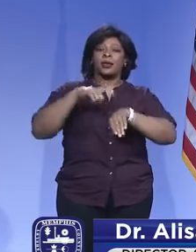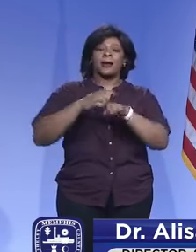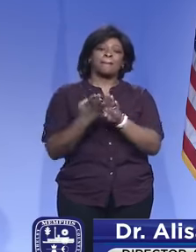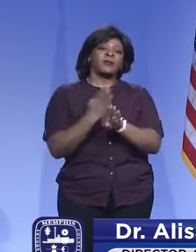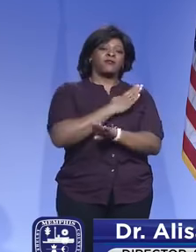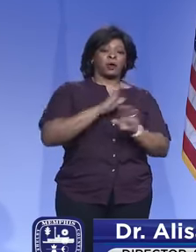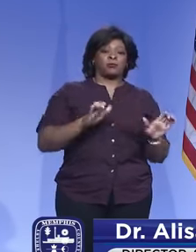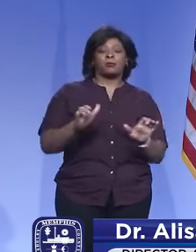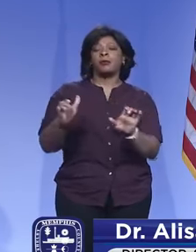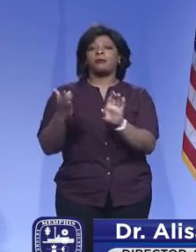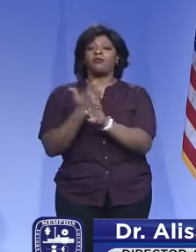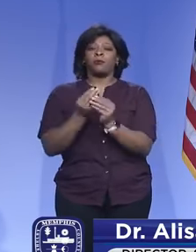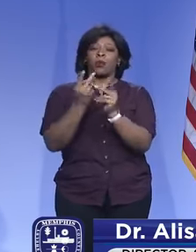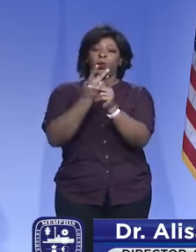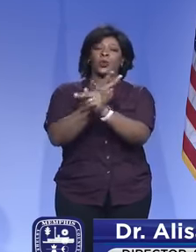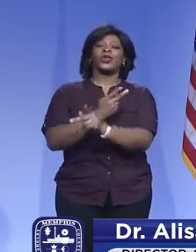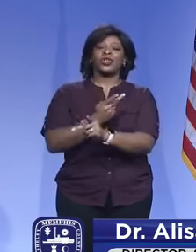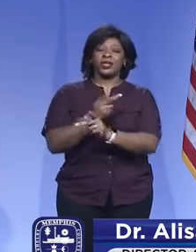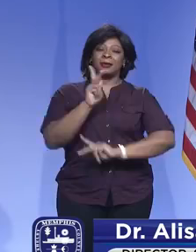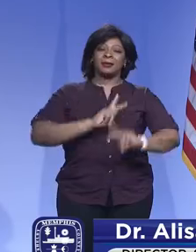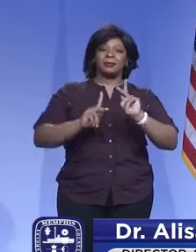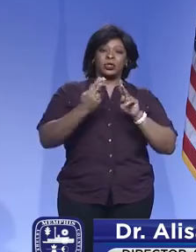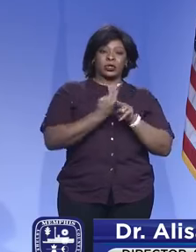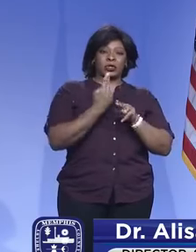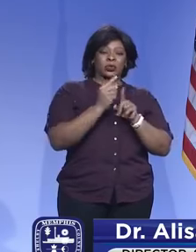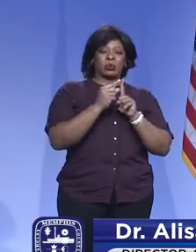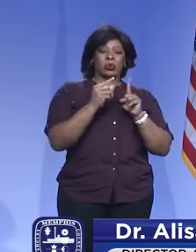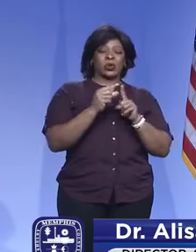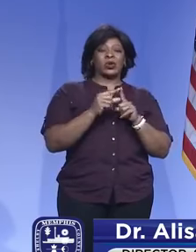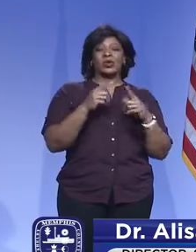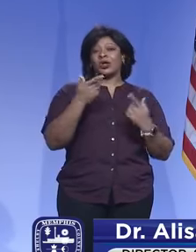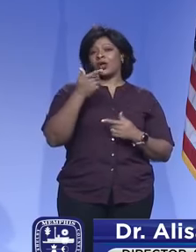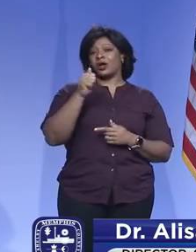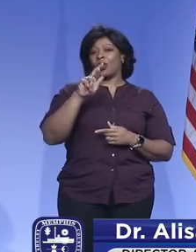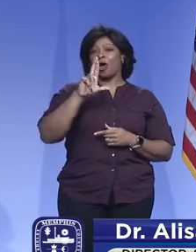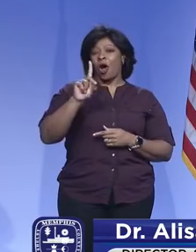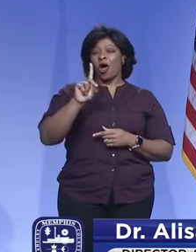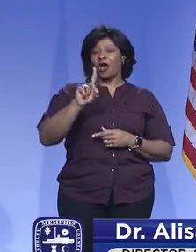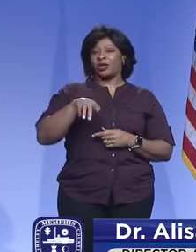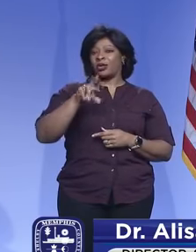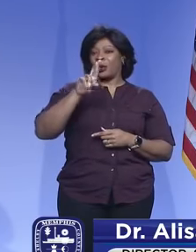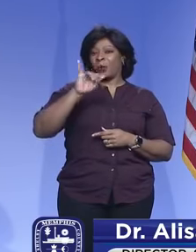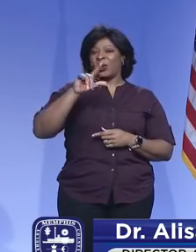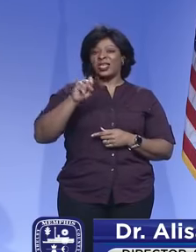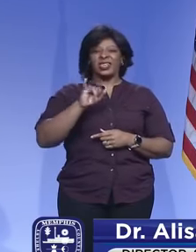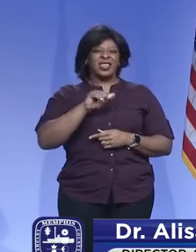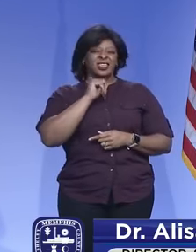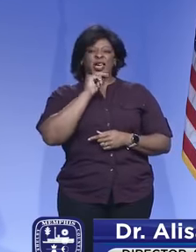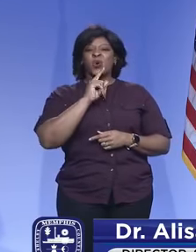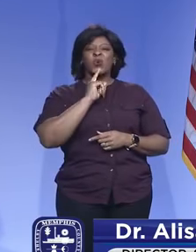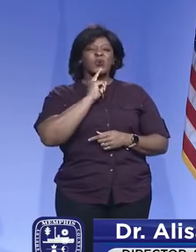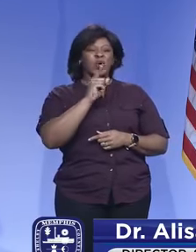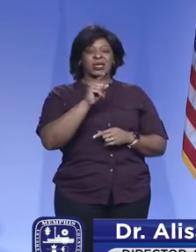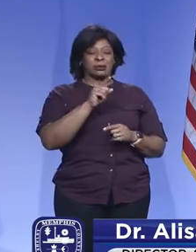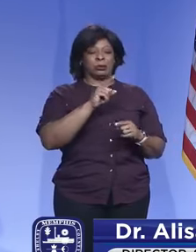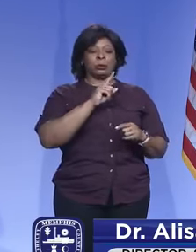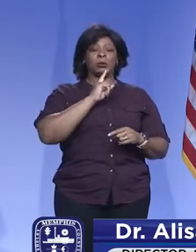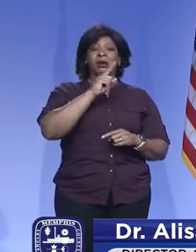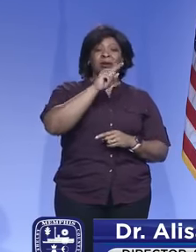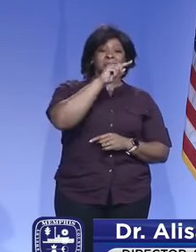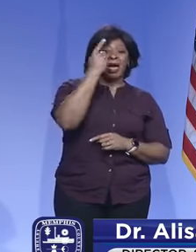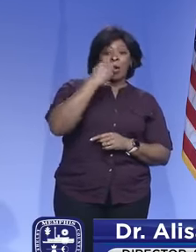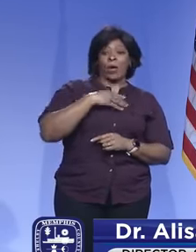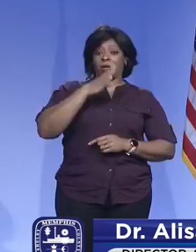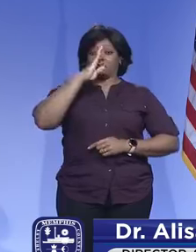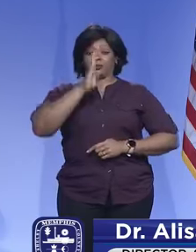manner. Some of us have begun to use the words guardrails. They're not an absolute black or white. They're in context